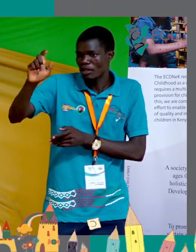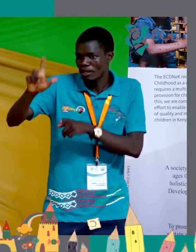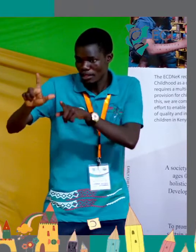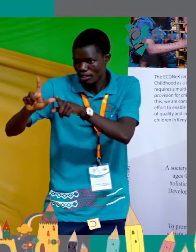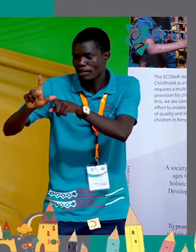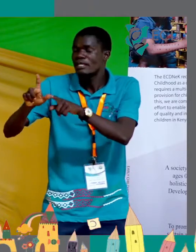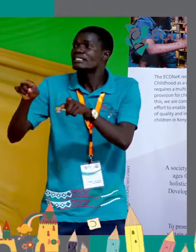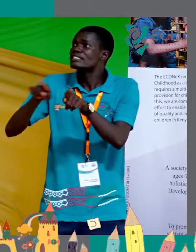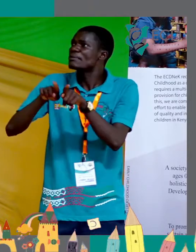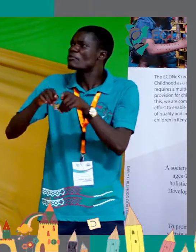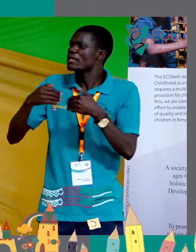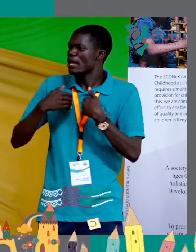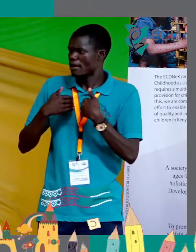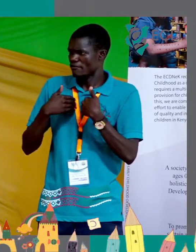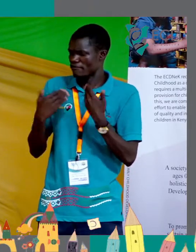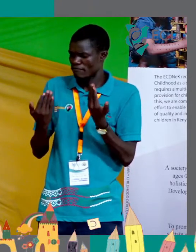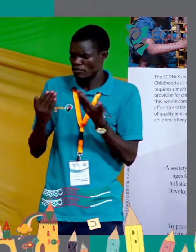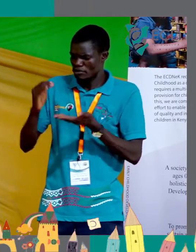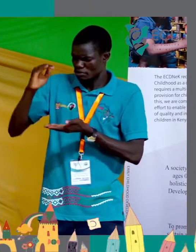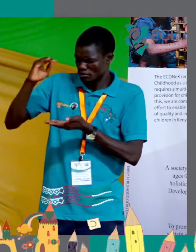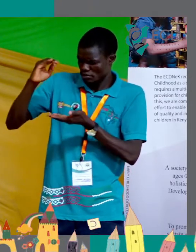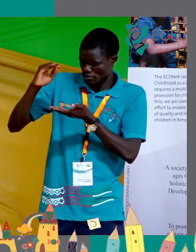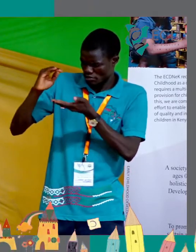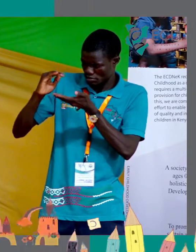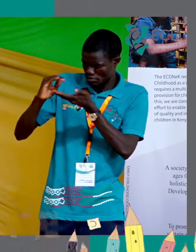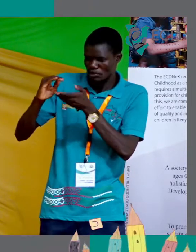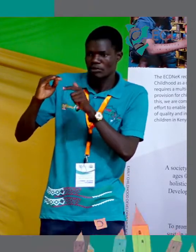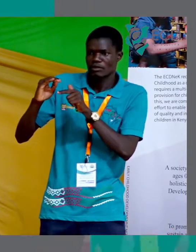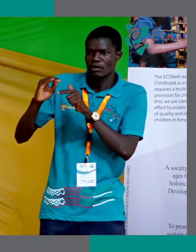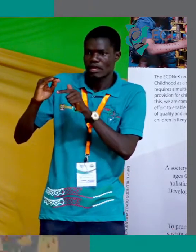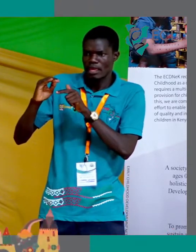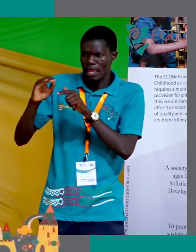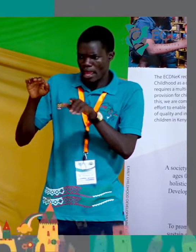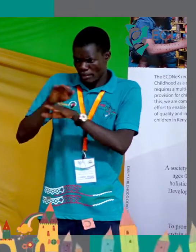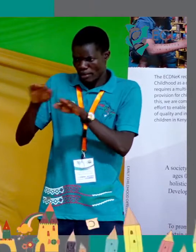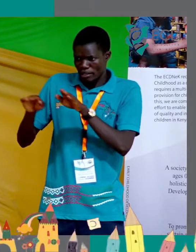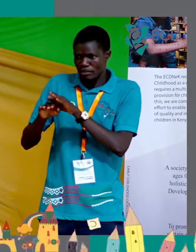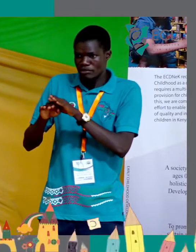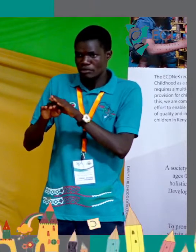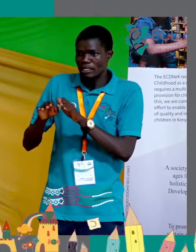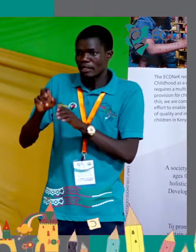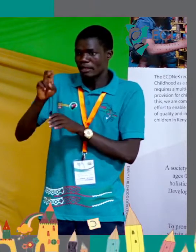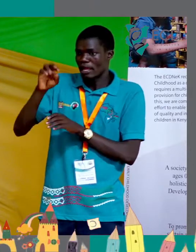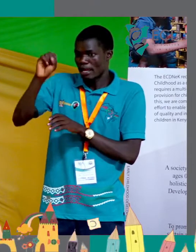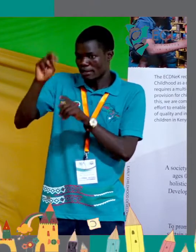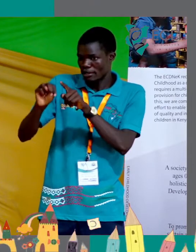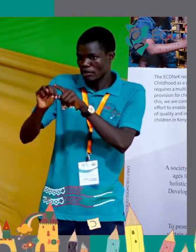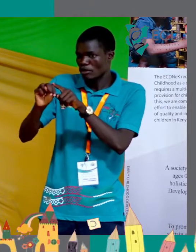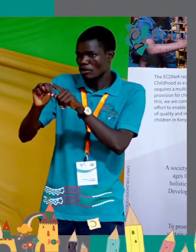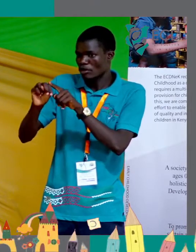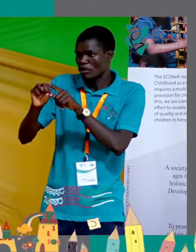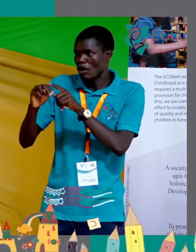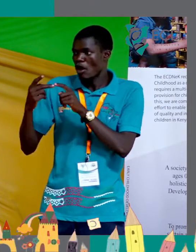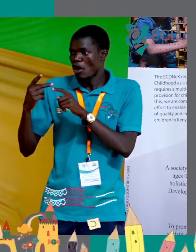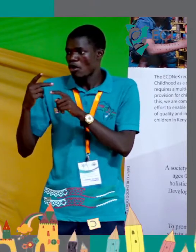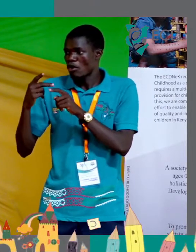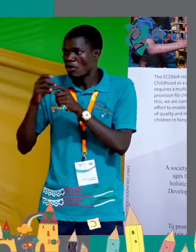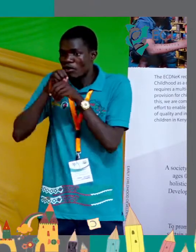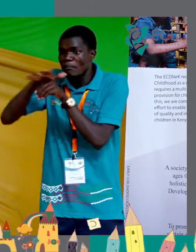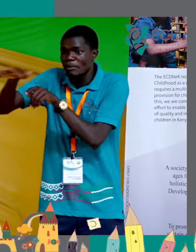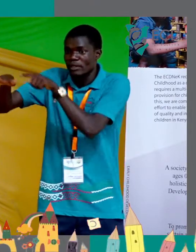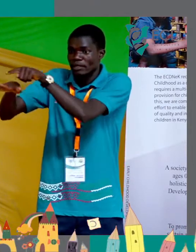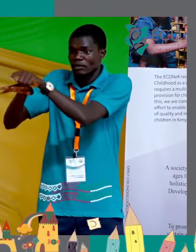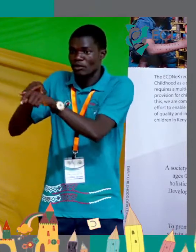have a mandate to reduce this morbidity and mortality due to non-communicable diseases and conditions, which